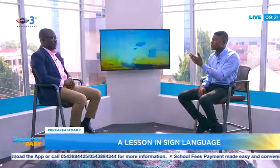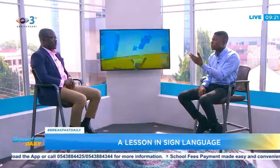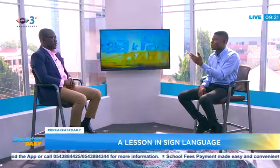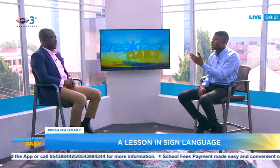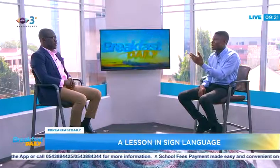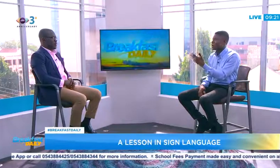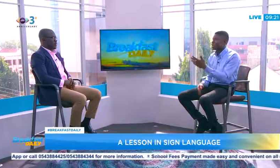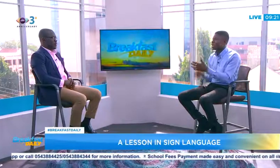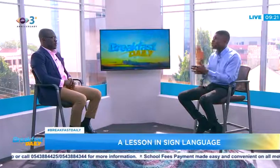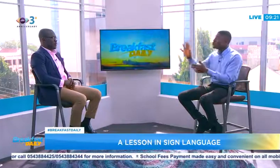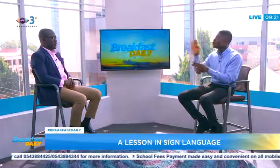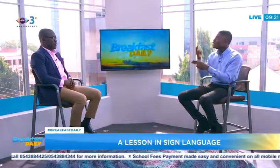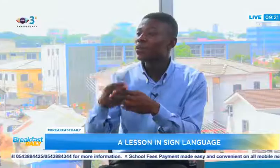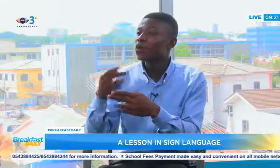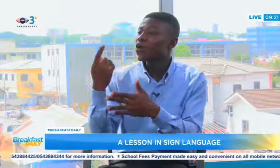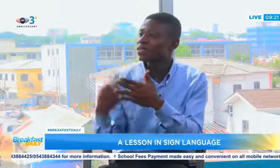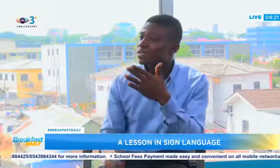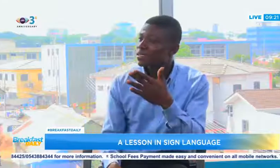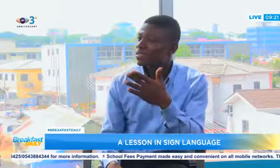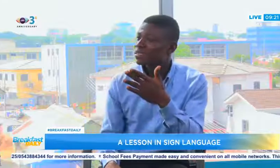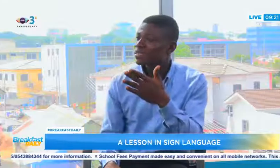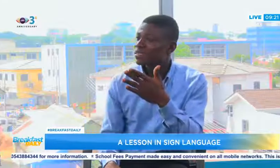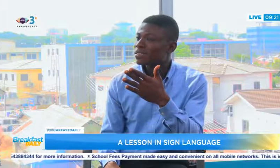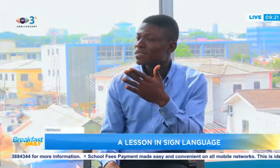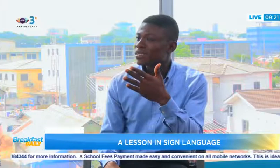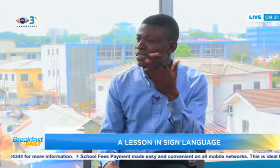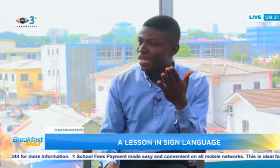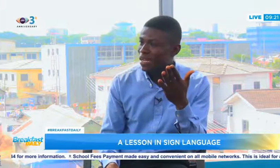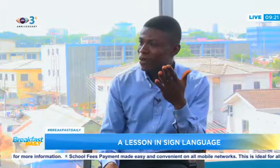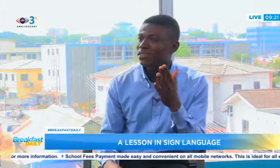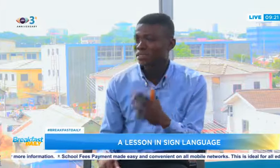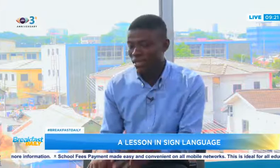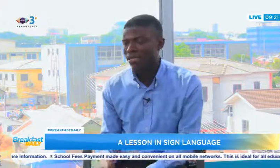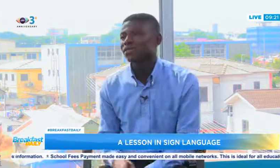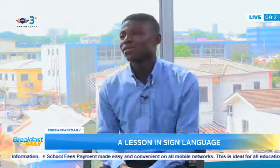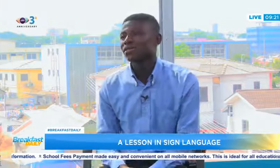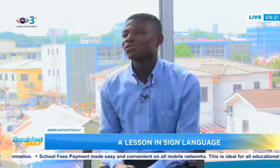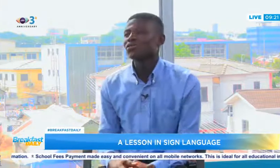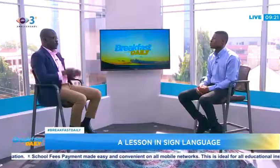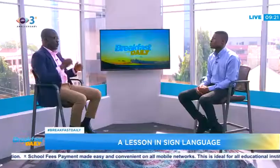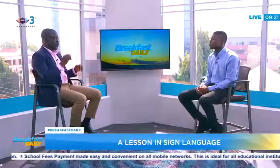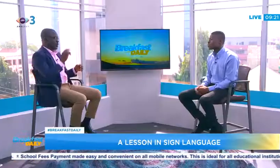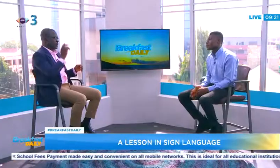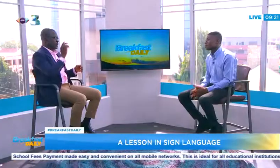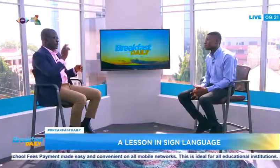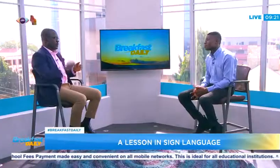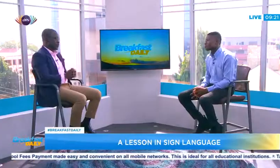I'll sign your name, what? Okay. In sign language. Yeah. Okay. So do it